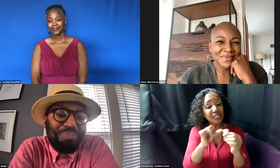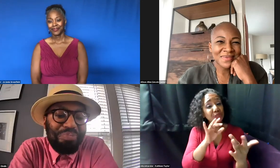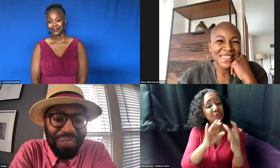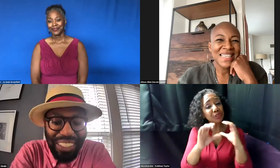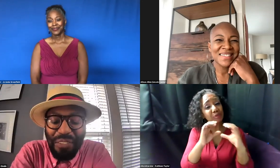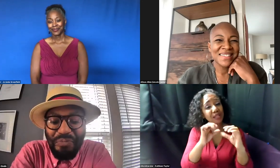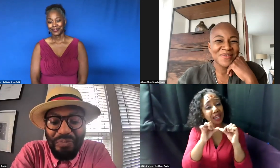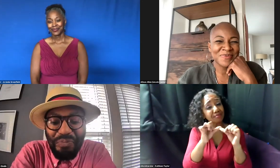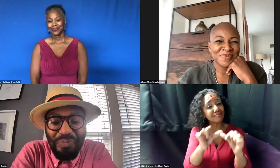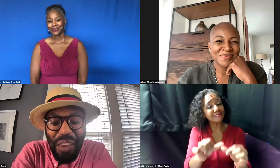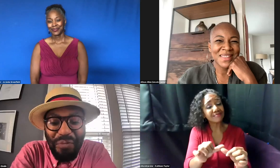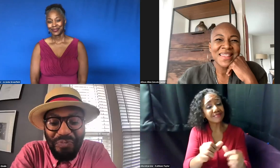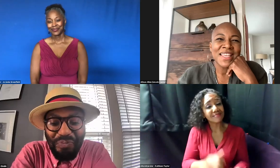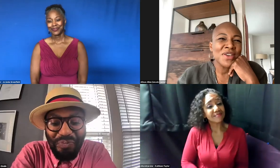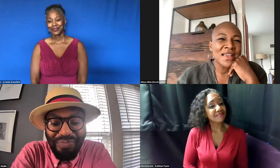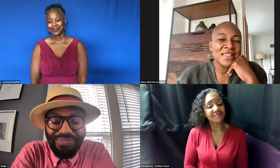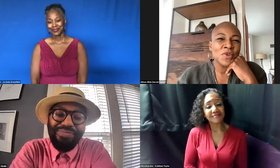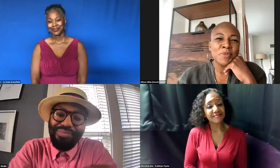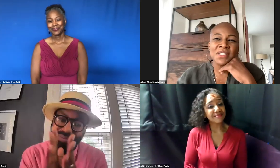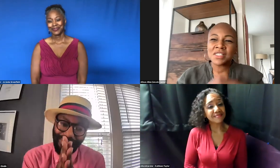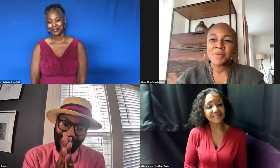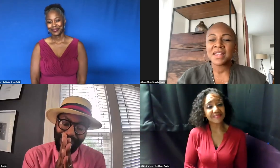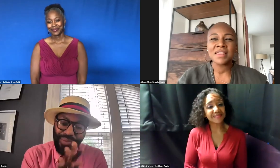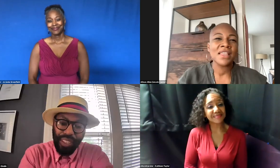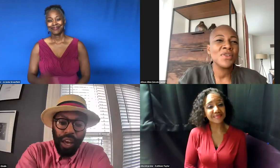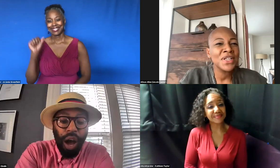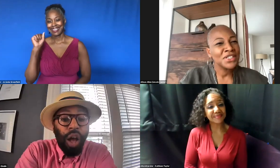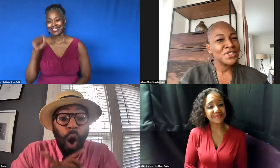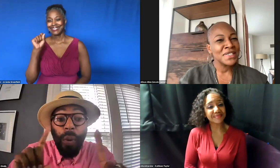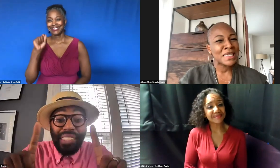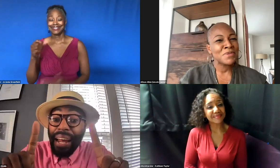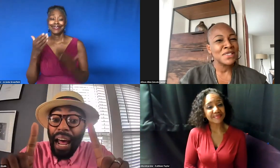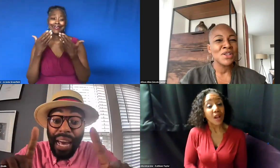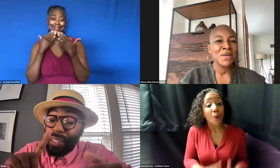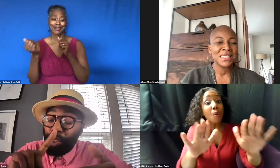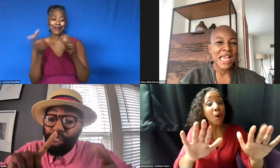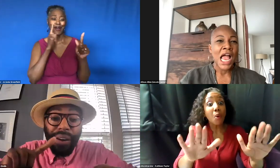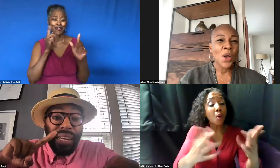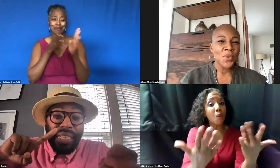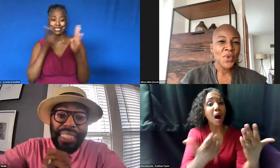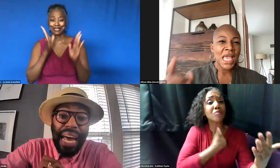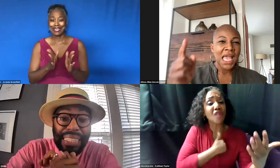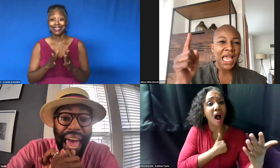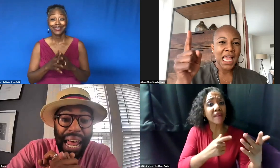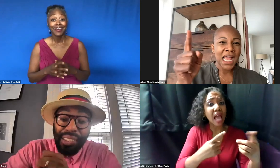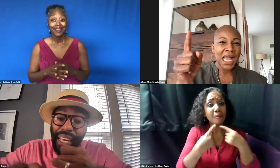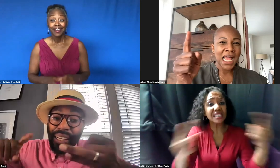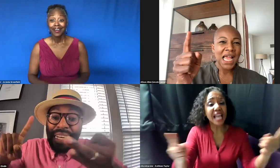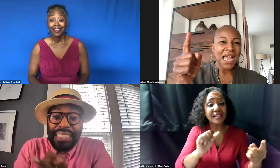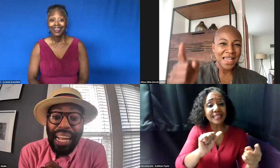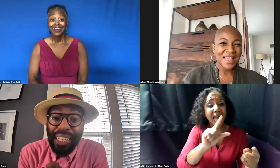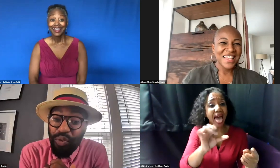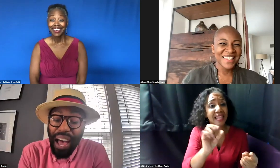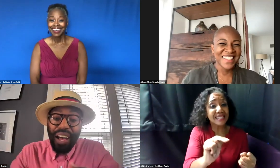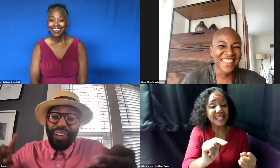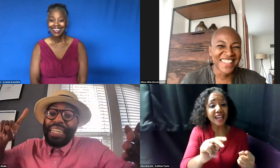communication. Yes. Thank you guys for participating. Thank you, Dr. Oh, wait, shout out. I'm so sorry. Oh. Shout out to Allison.